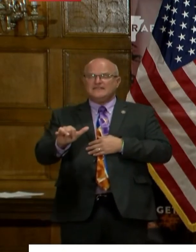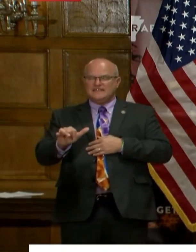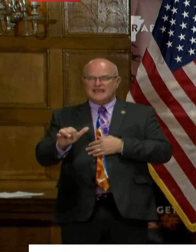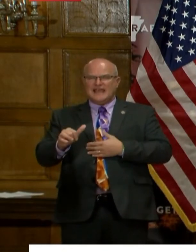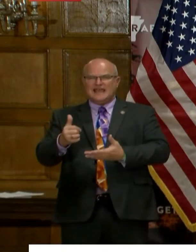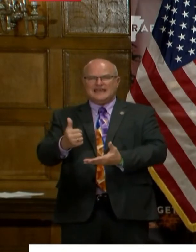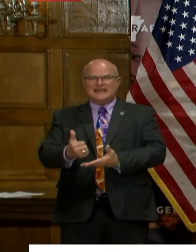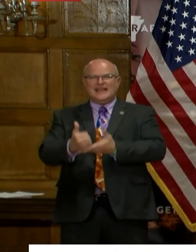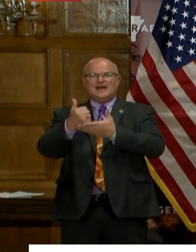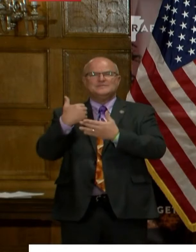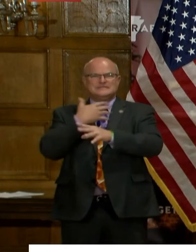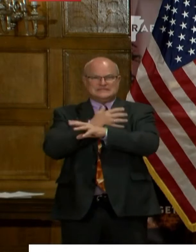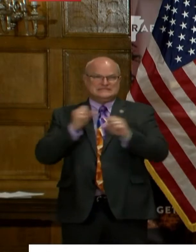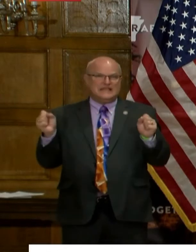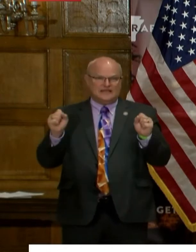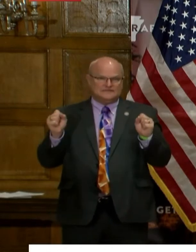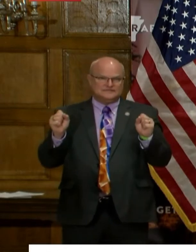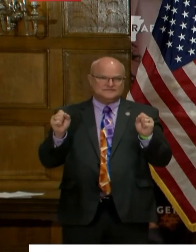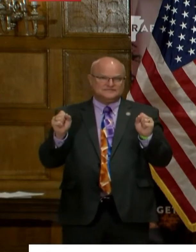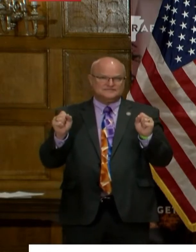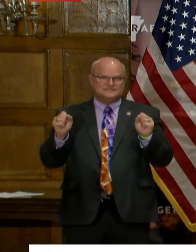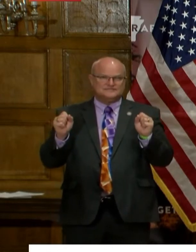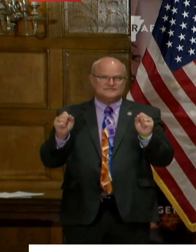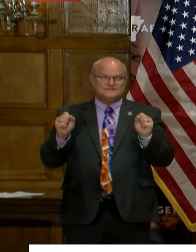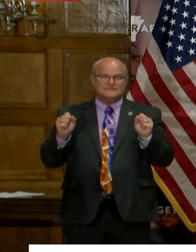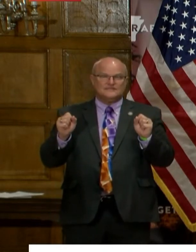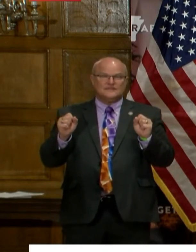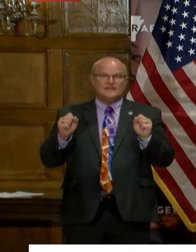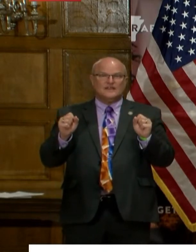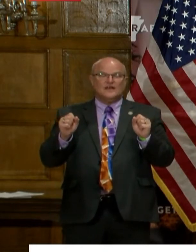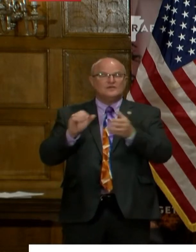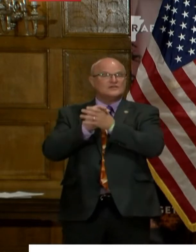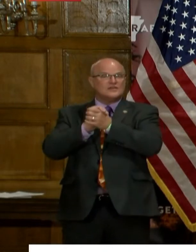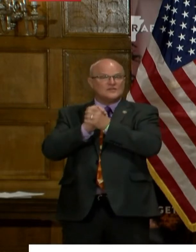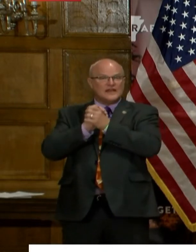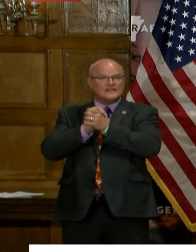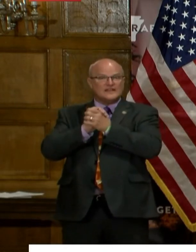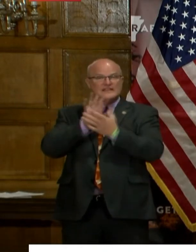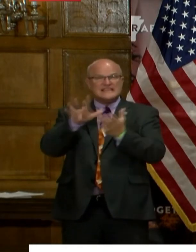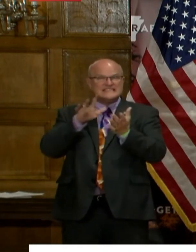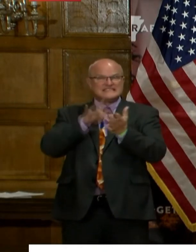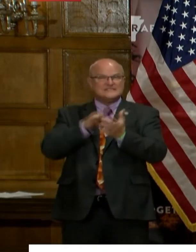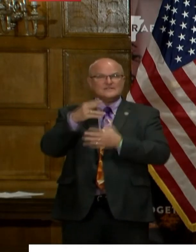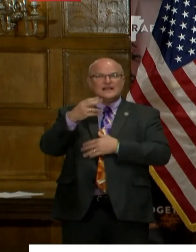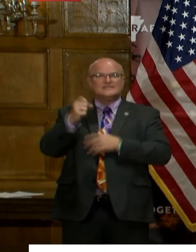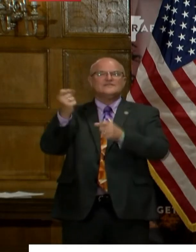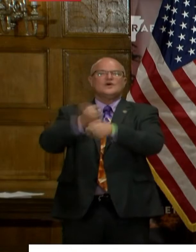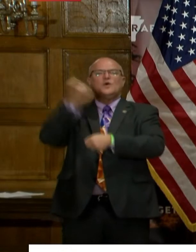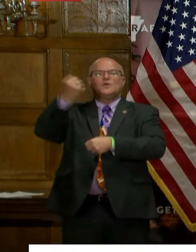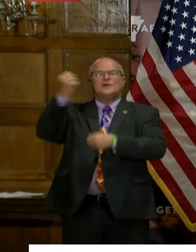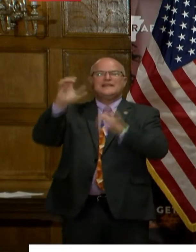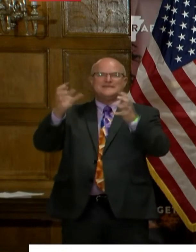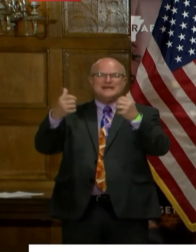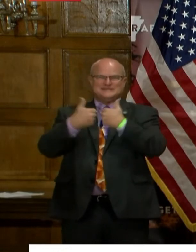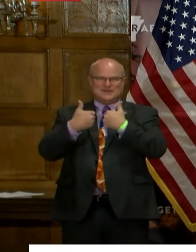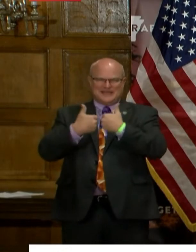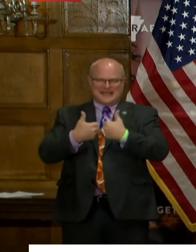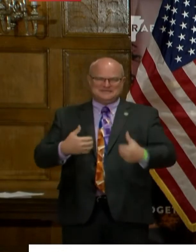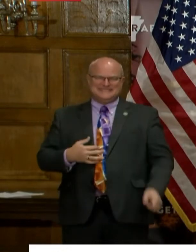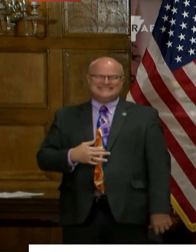keeps us all safe. By the way, congratulations to Central High for winning that basketball